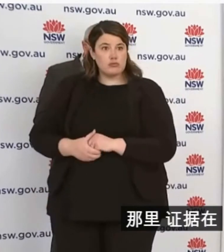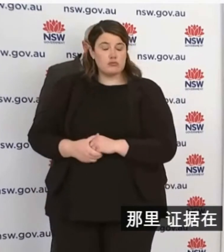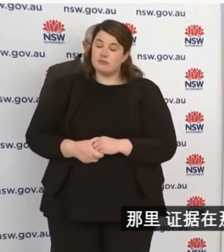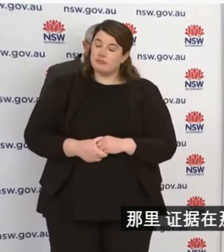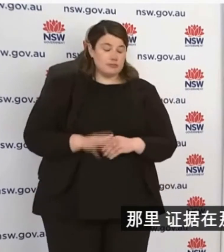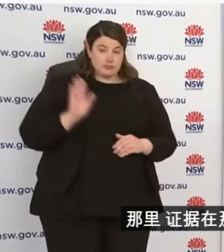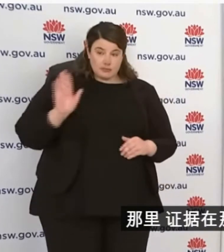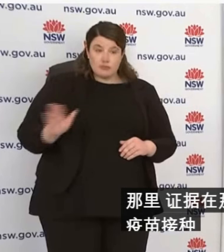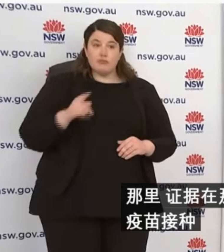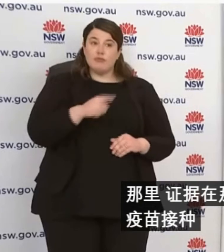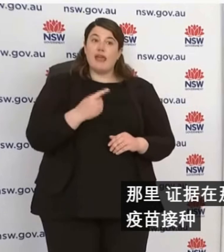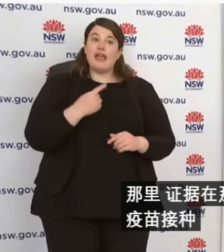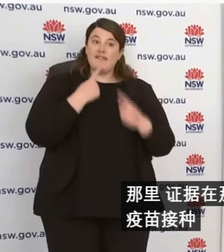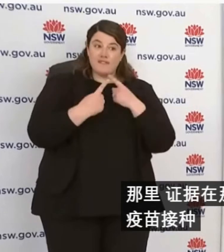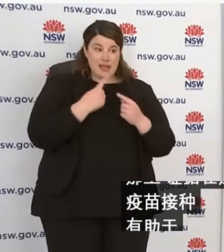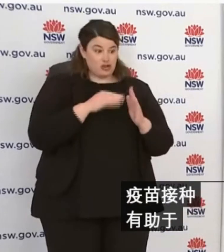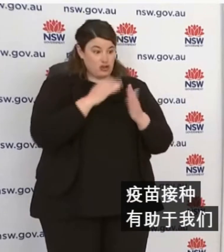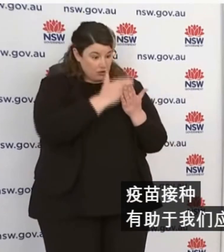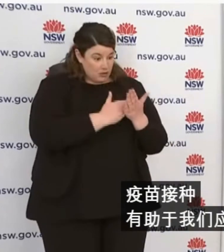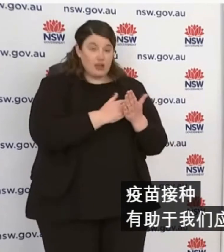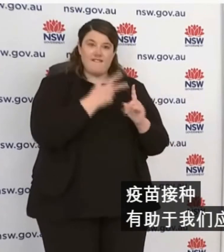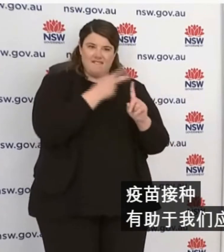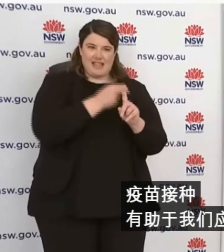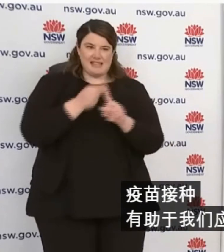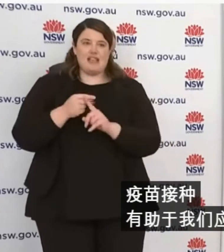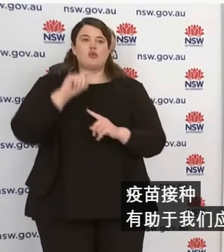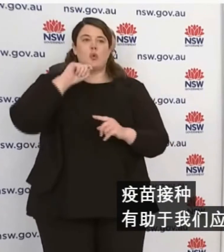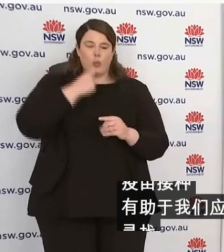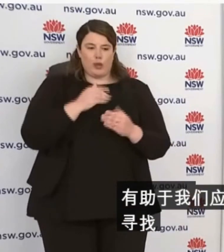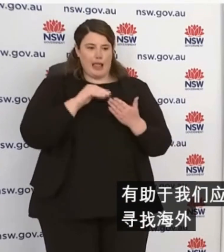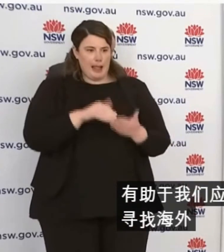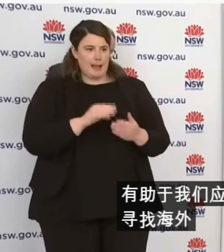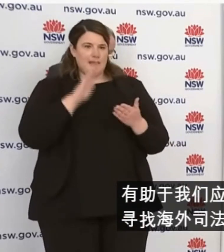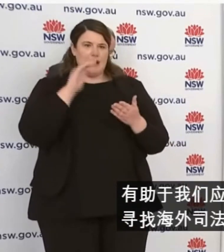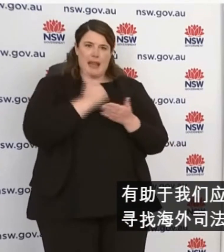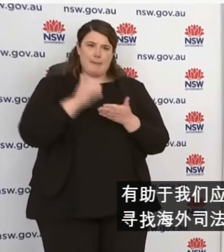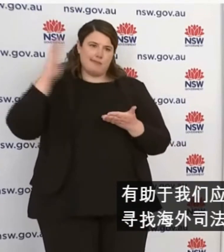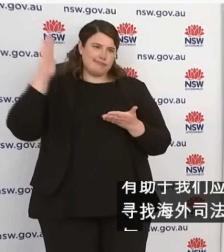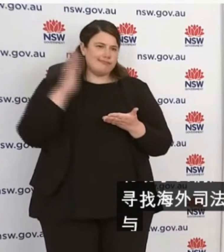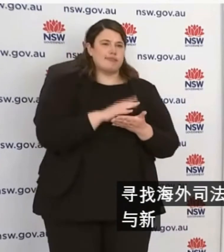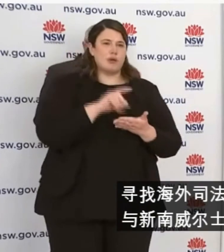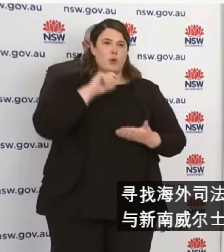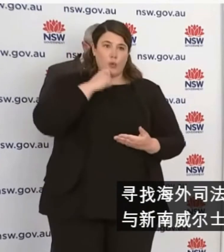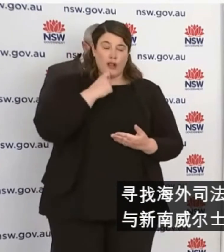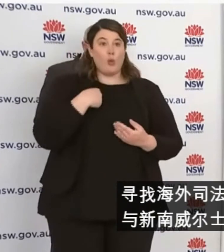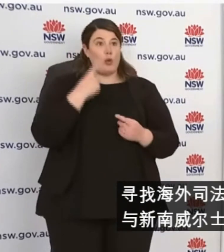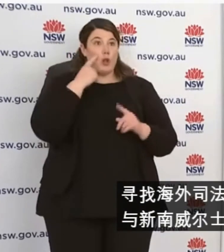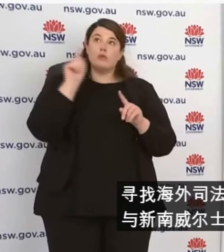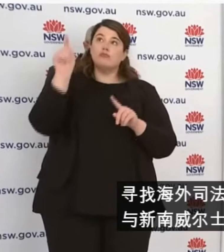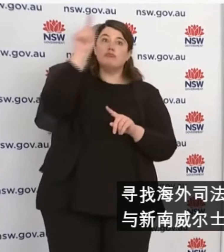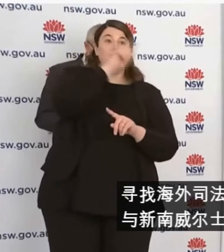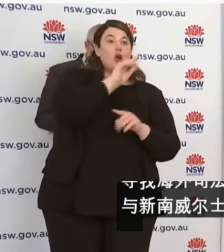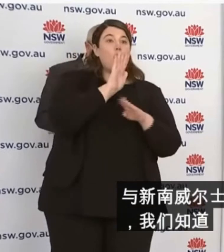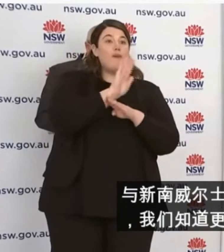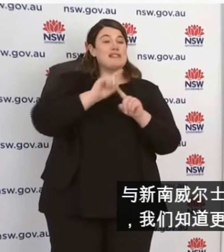is there to suggest that vaccination helps us deal with Delta, and we are looking at overseas jurisdictions of comparable size to New South